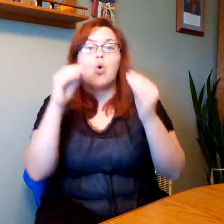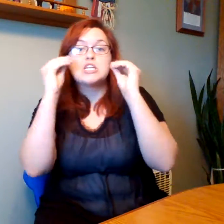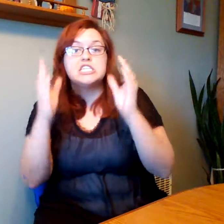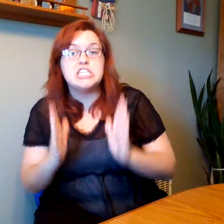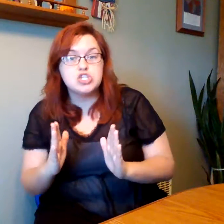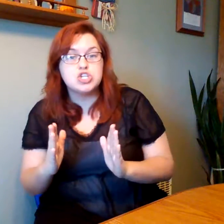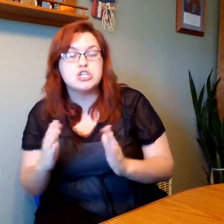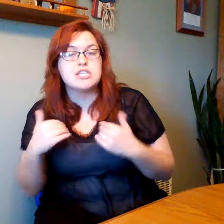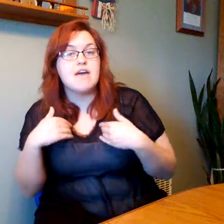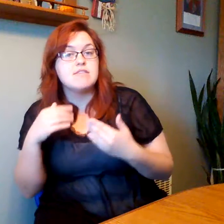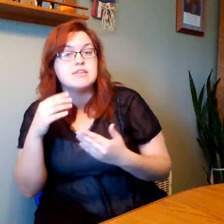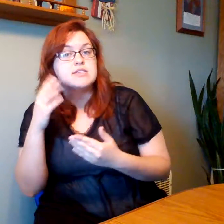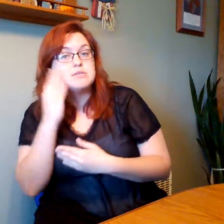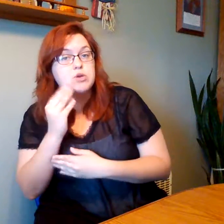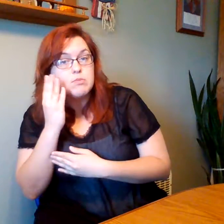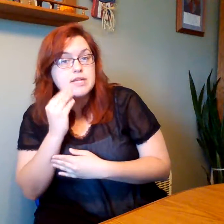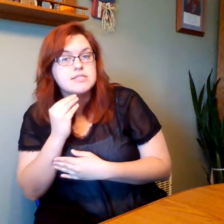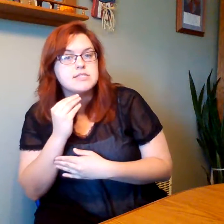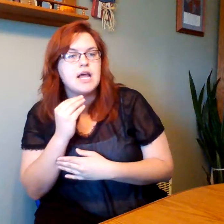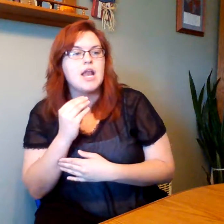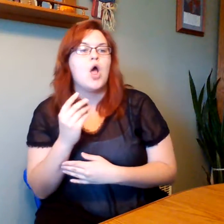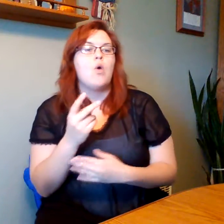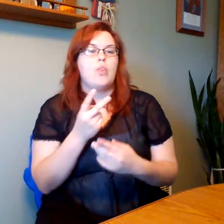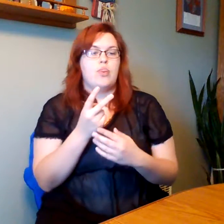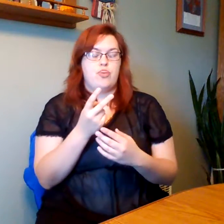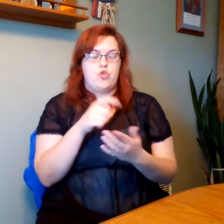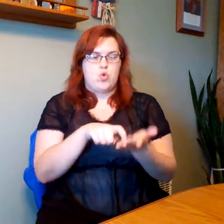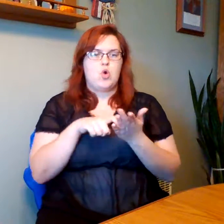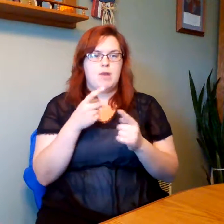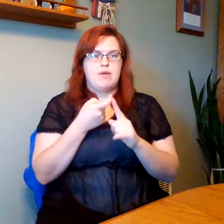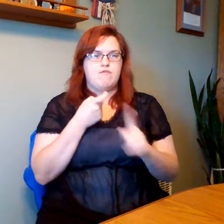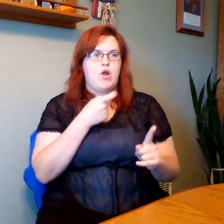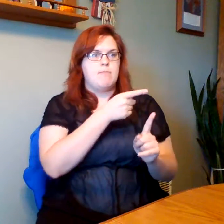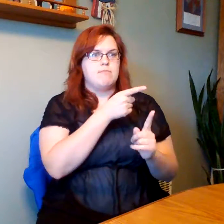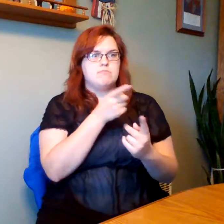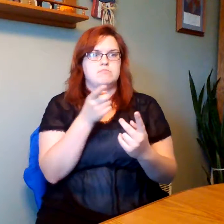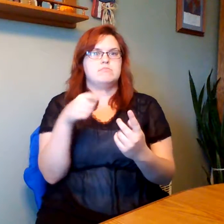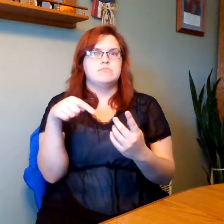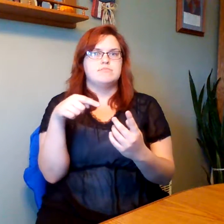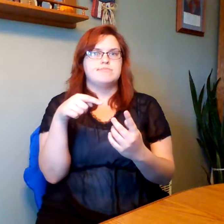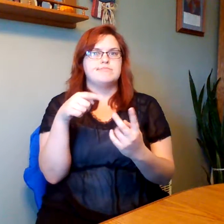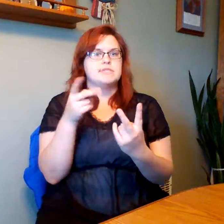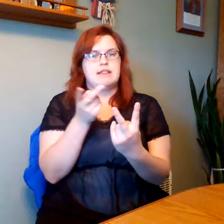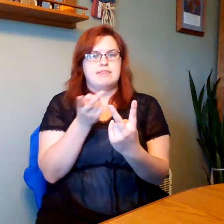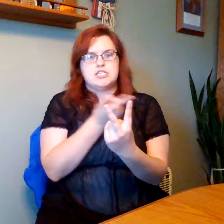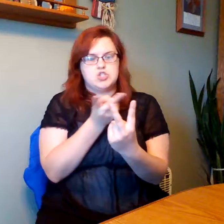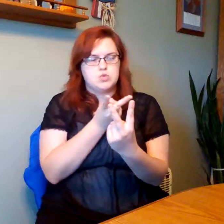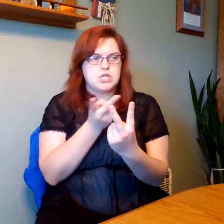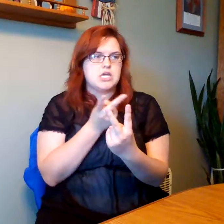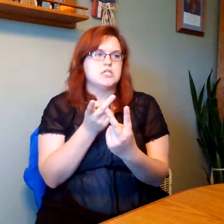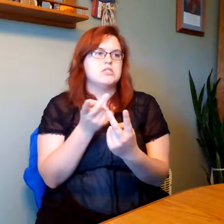is 5 hours of research participation spread out over the course of the semester. It's not a very